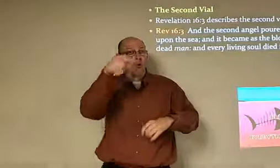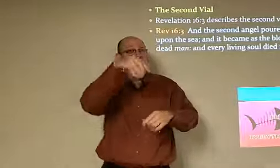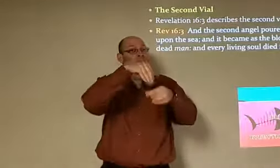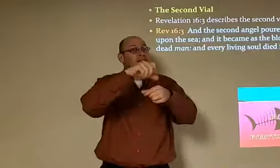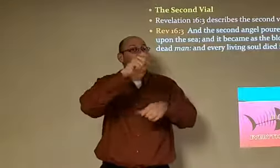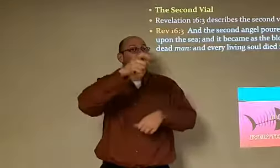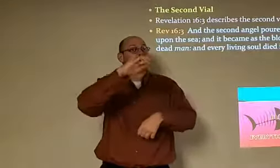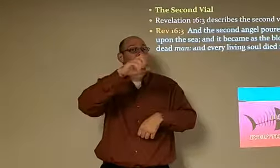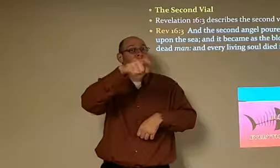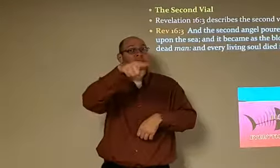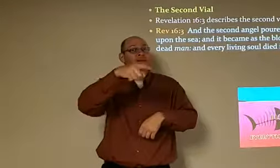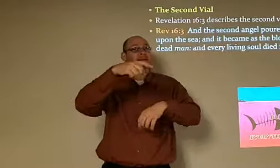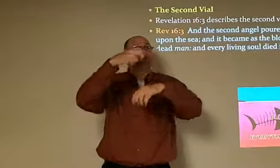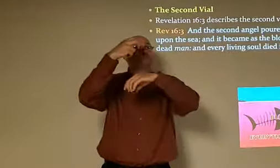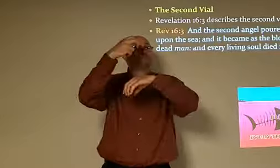just imagine.